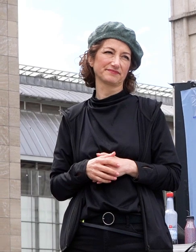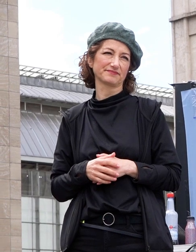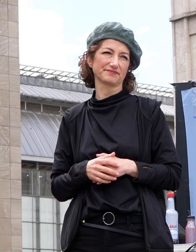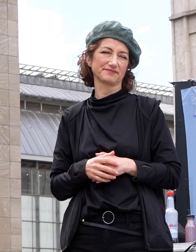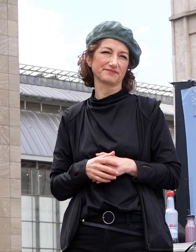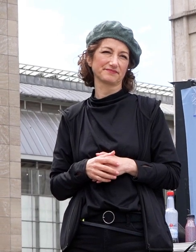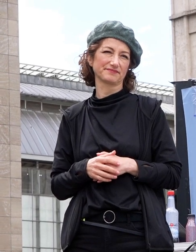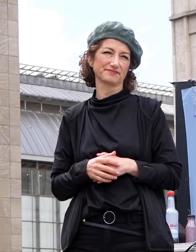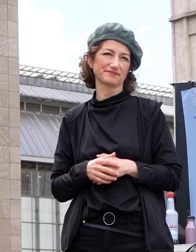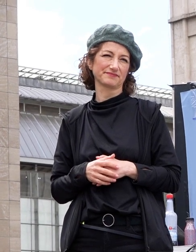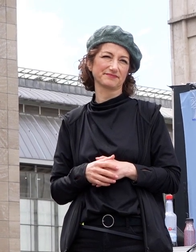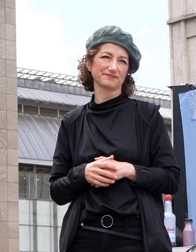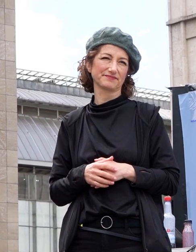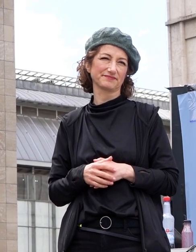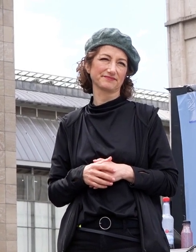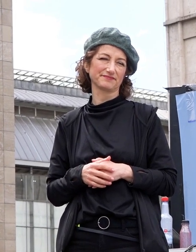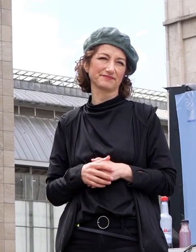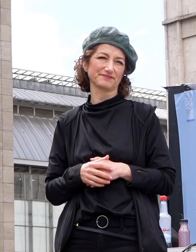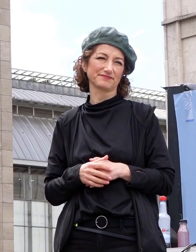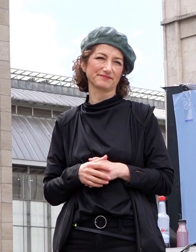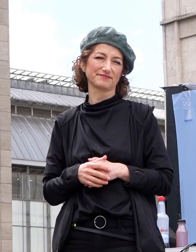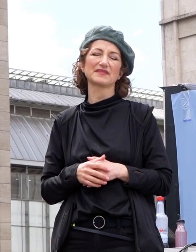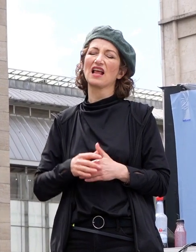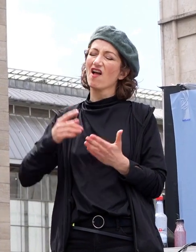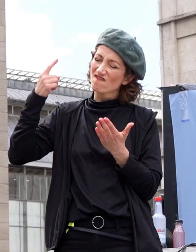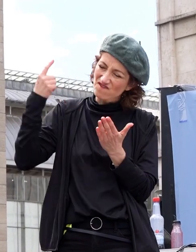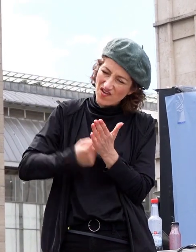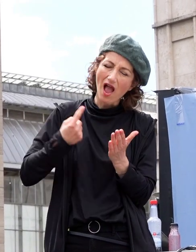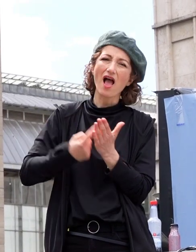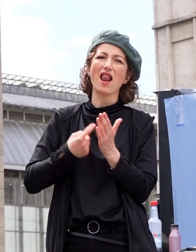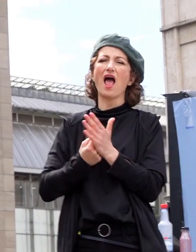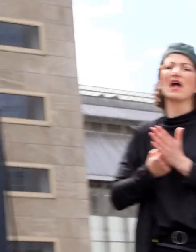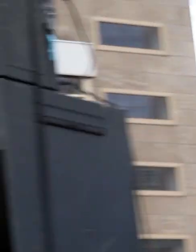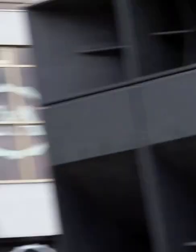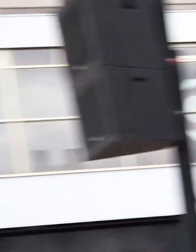Let's continue to demand justice.